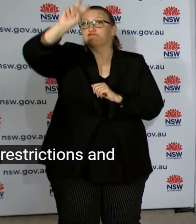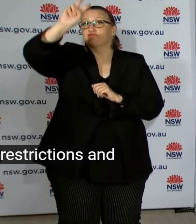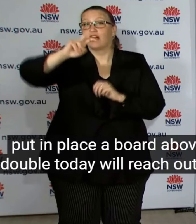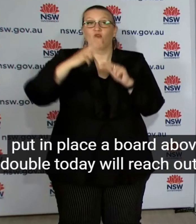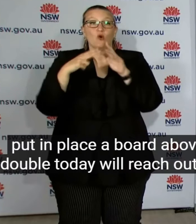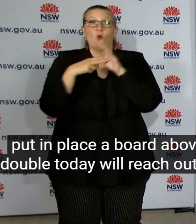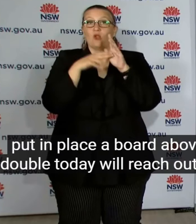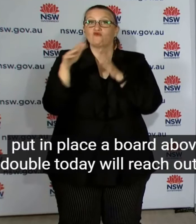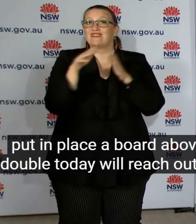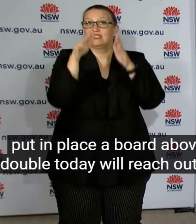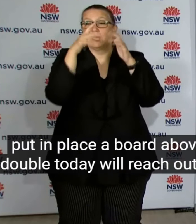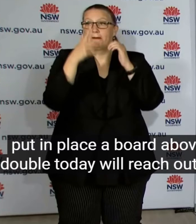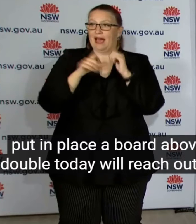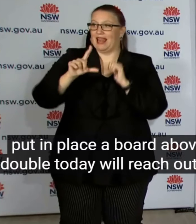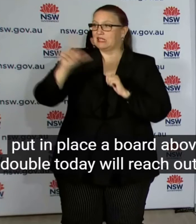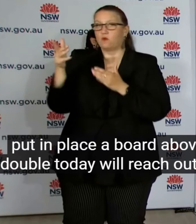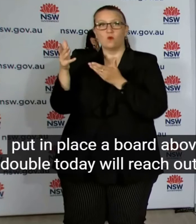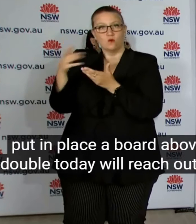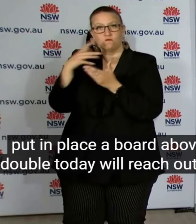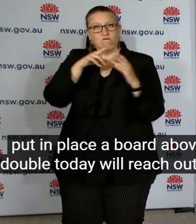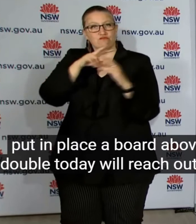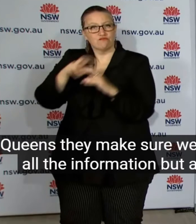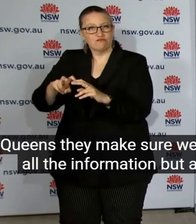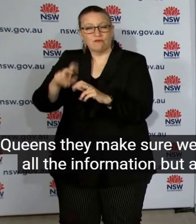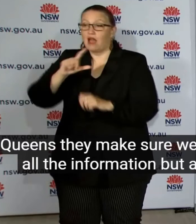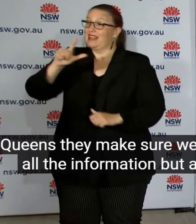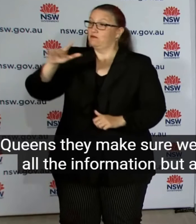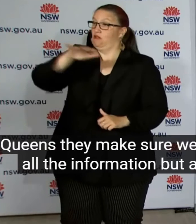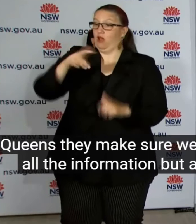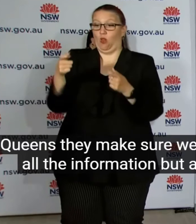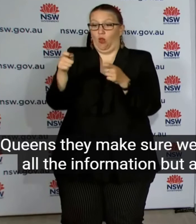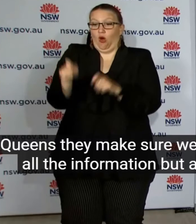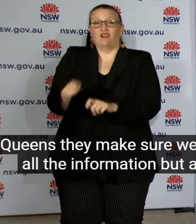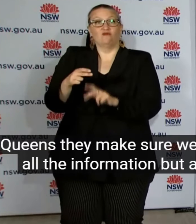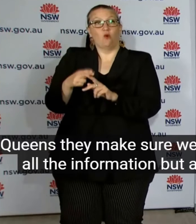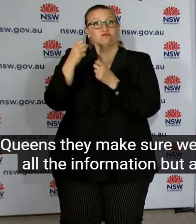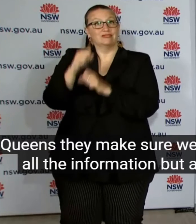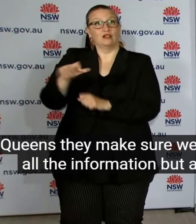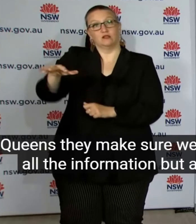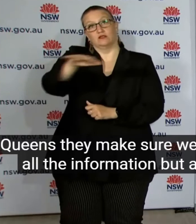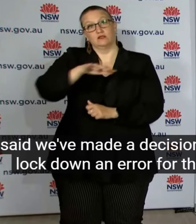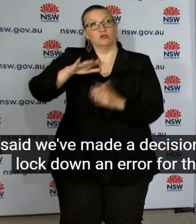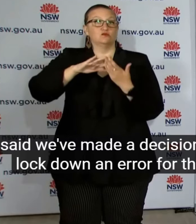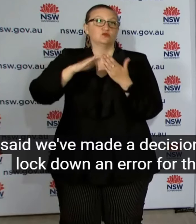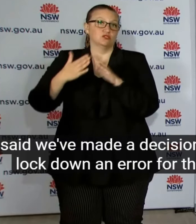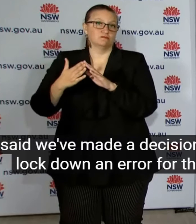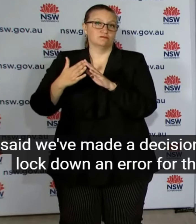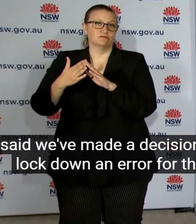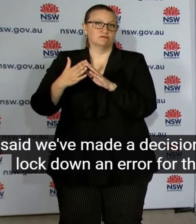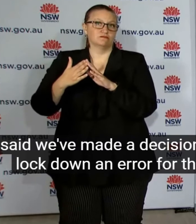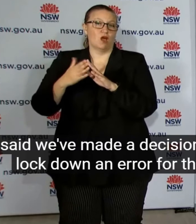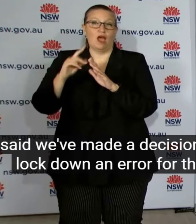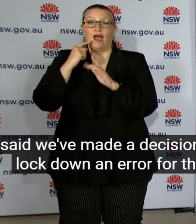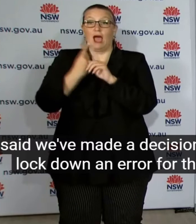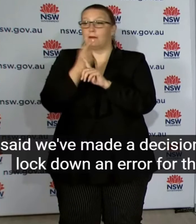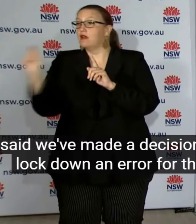said, we've made a decision to lock down an area for the health and protection of that community. We'll now work around